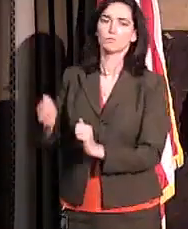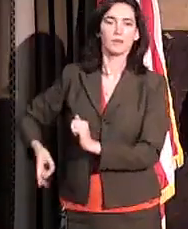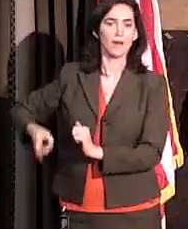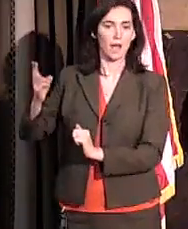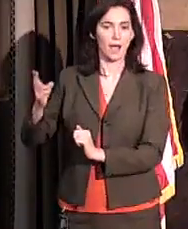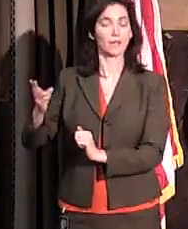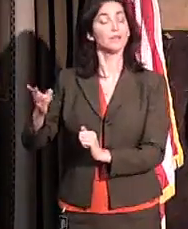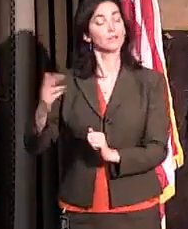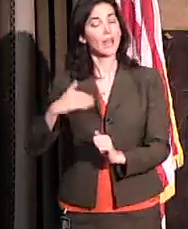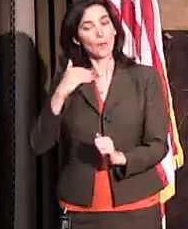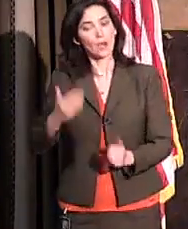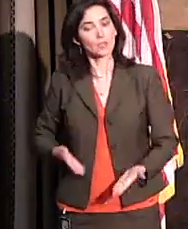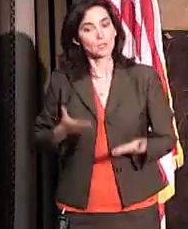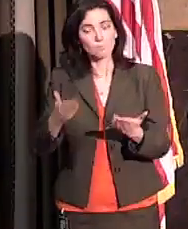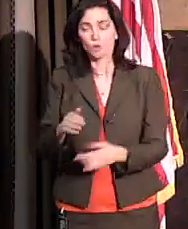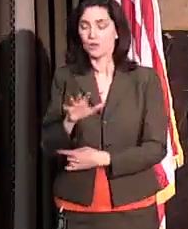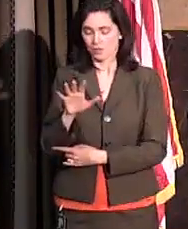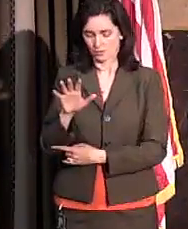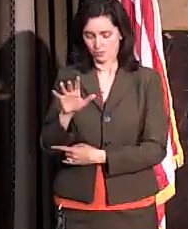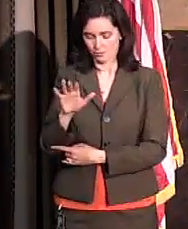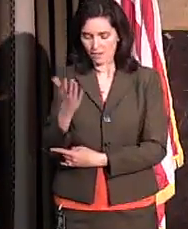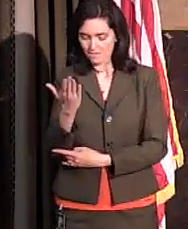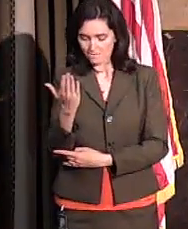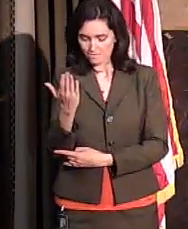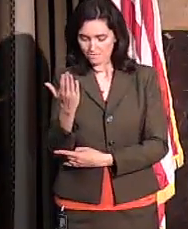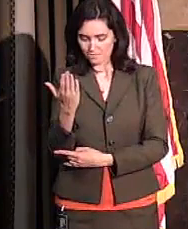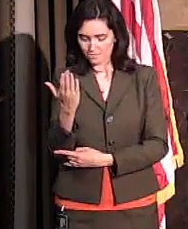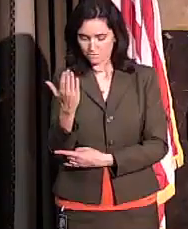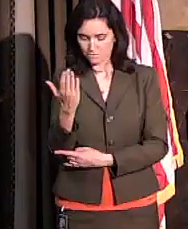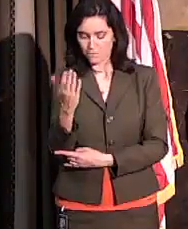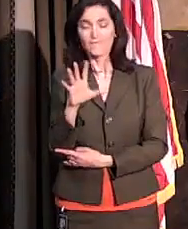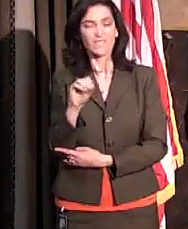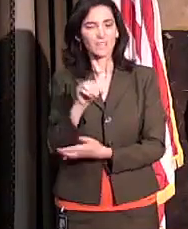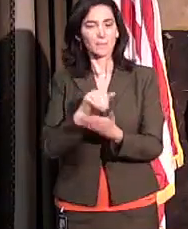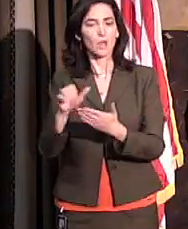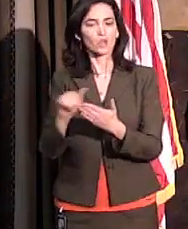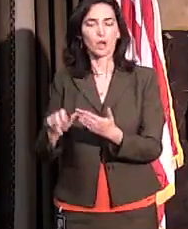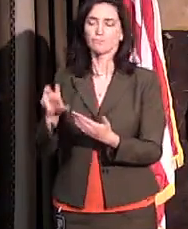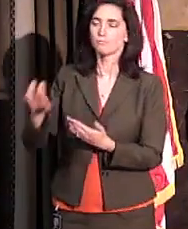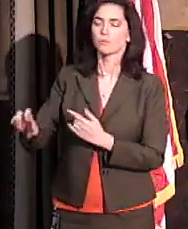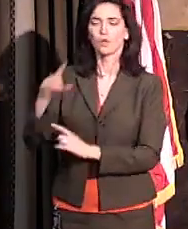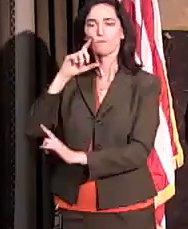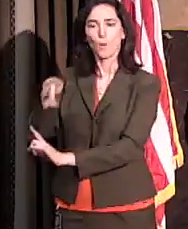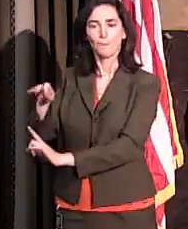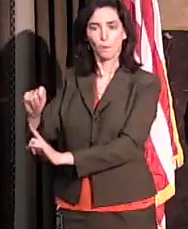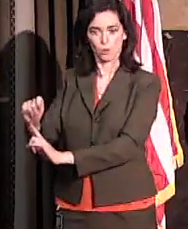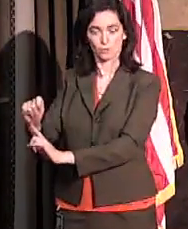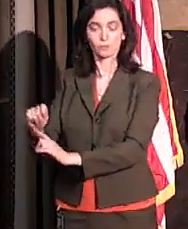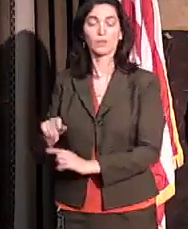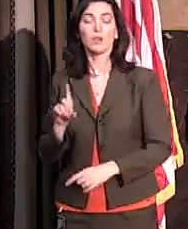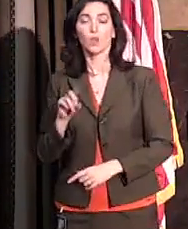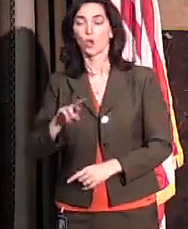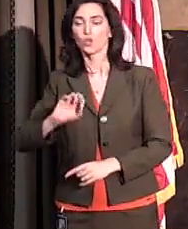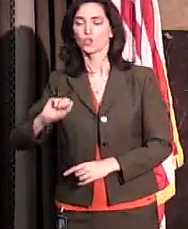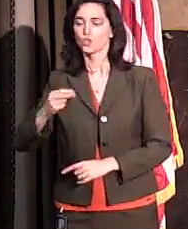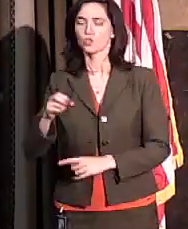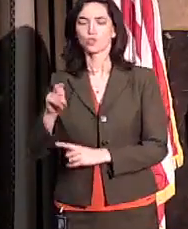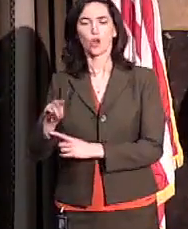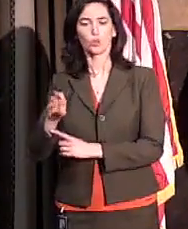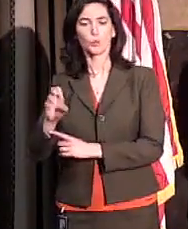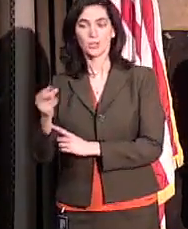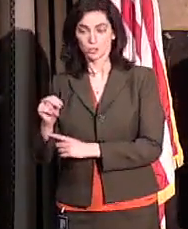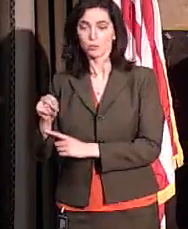allocate $50 million to ports to help in their recovery. Dr. Sean Wilson is unable to be with us today to address these